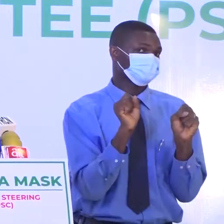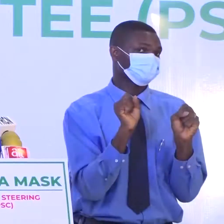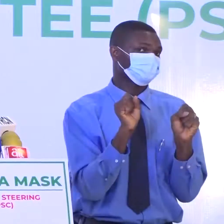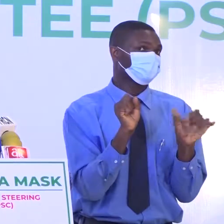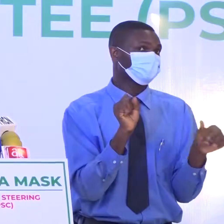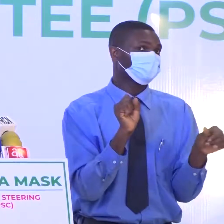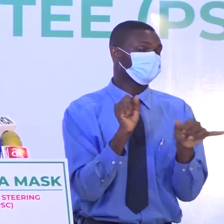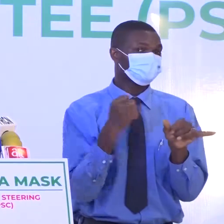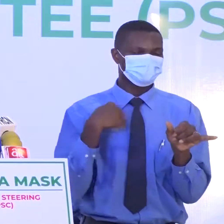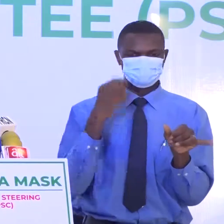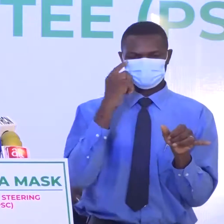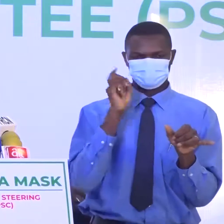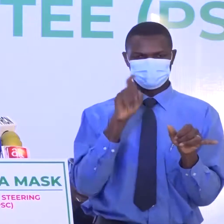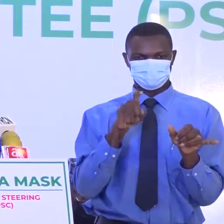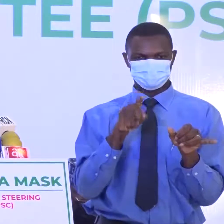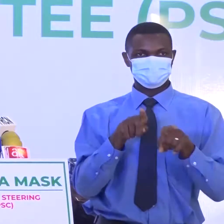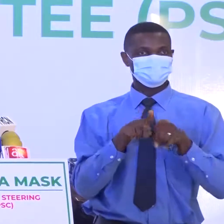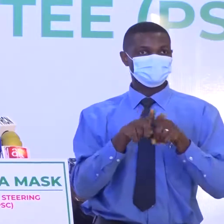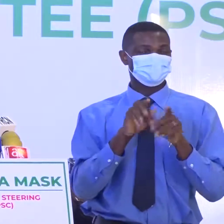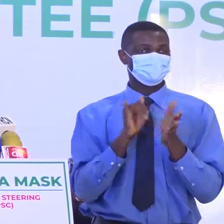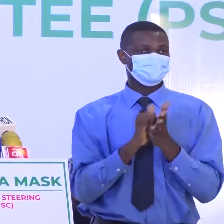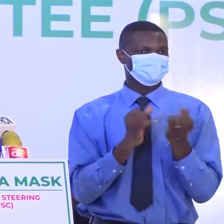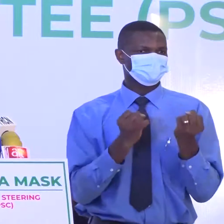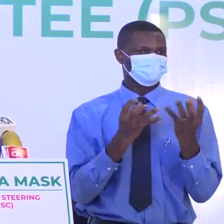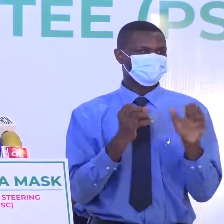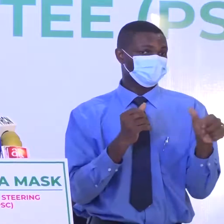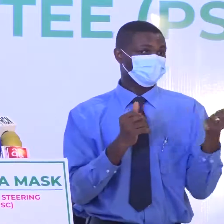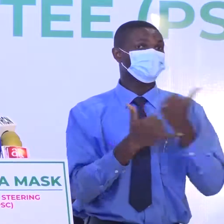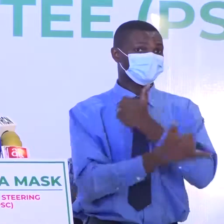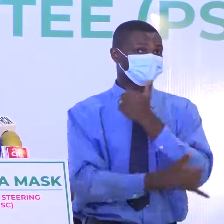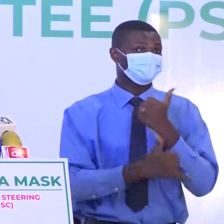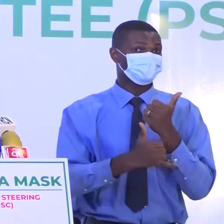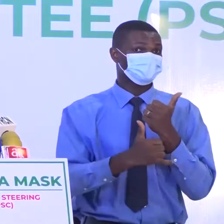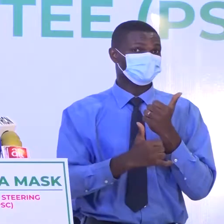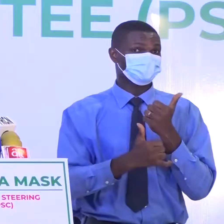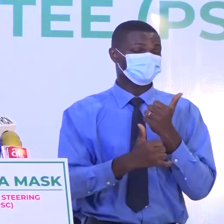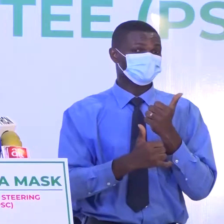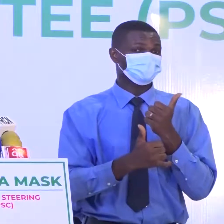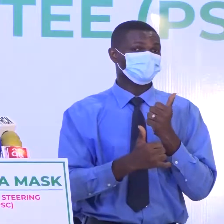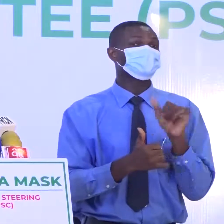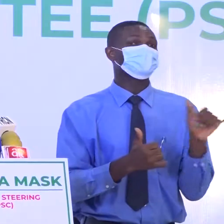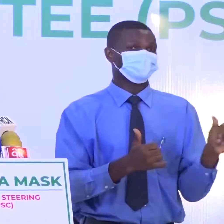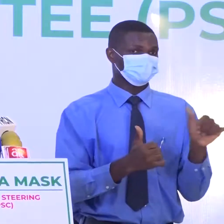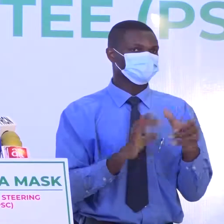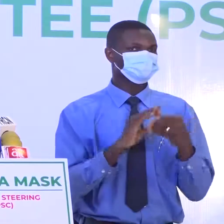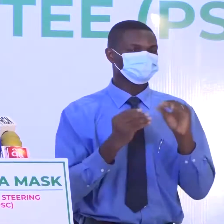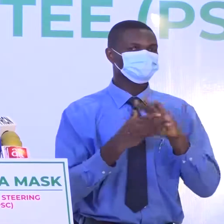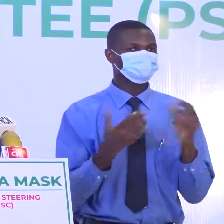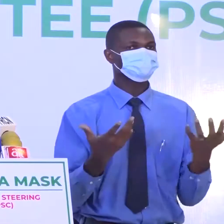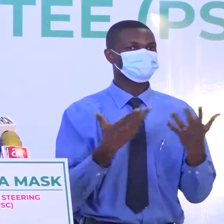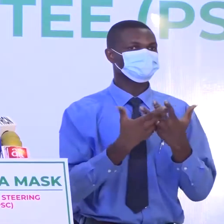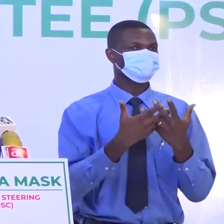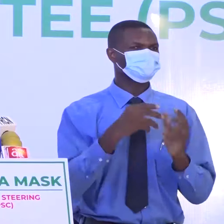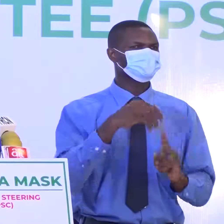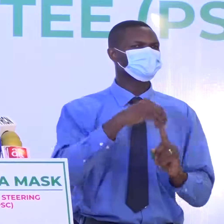same finding has been made in many other countries abroad, and particularly in some Eastern European